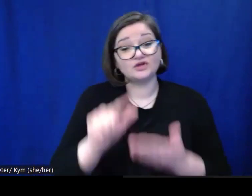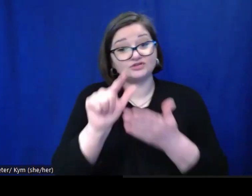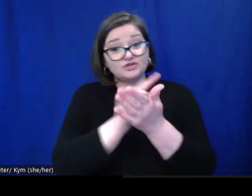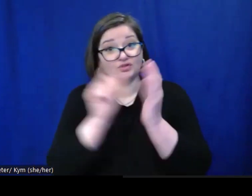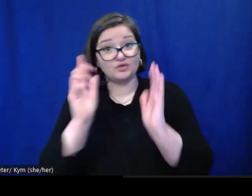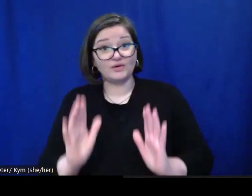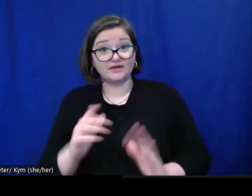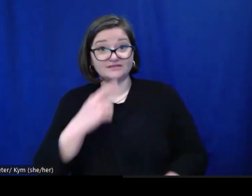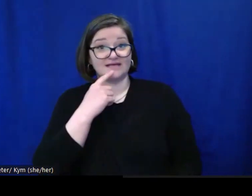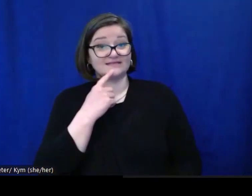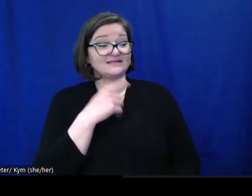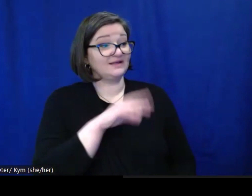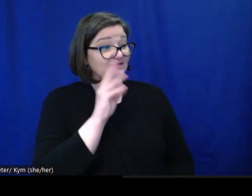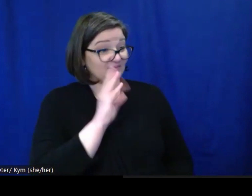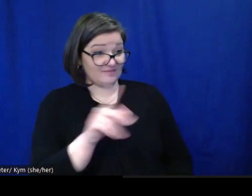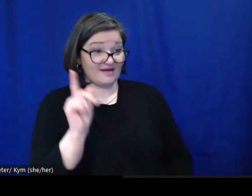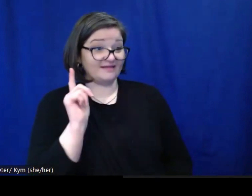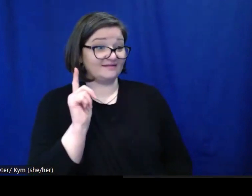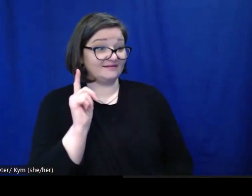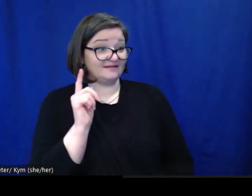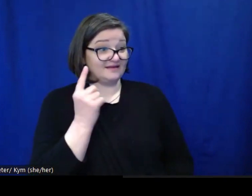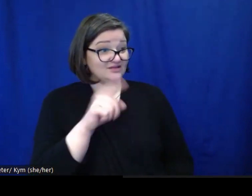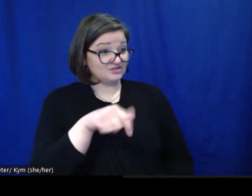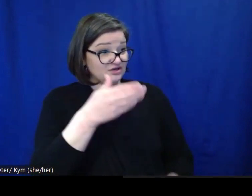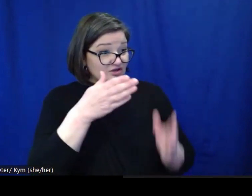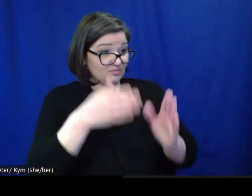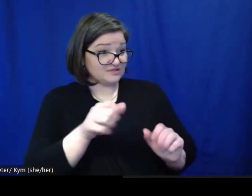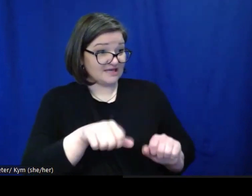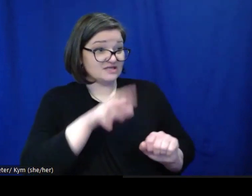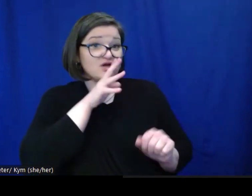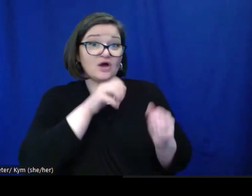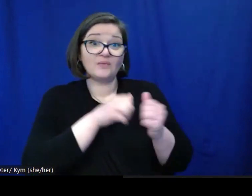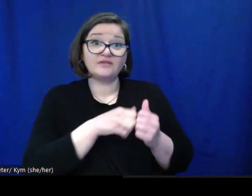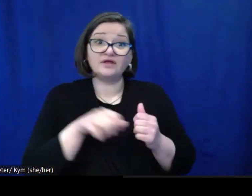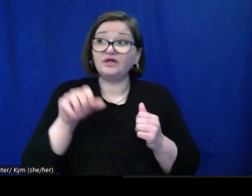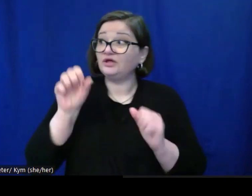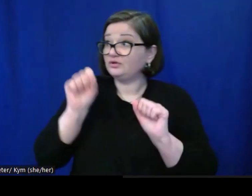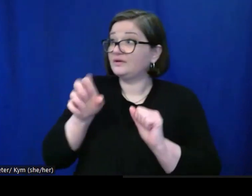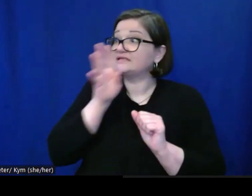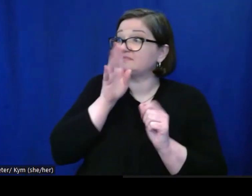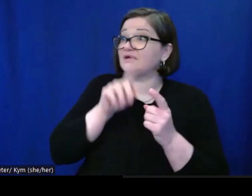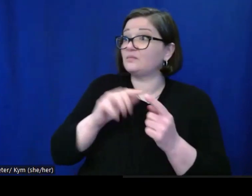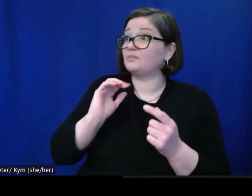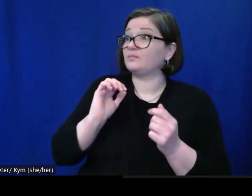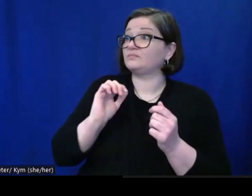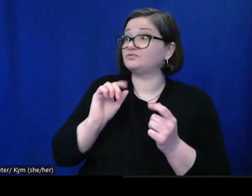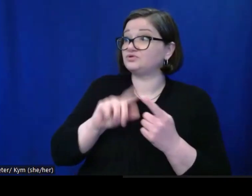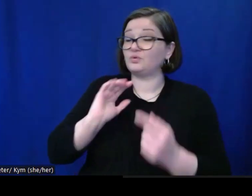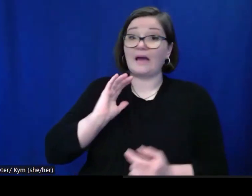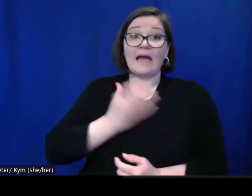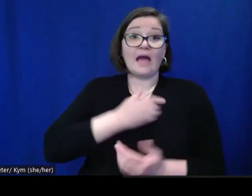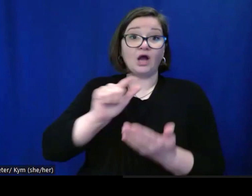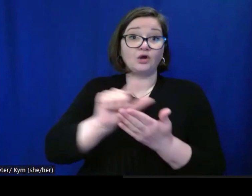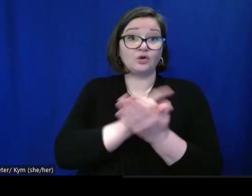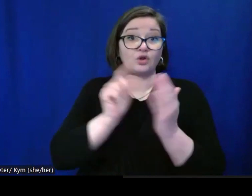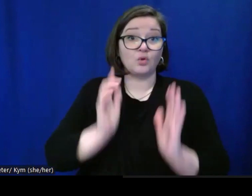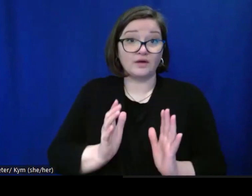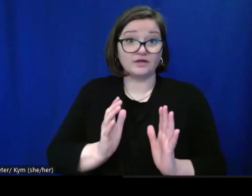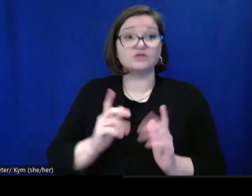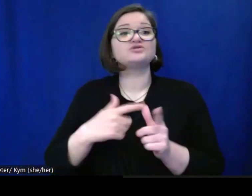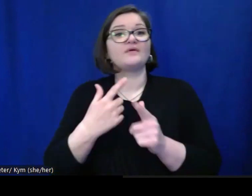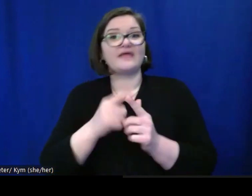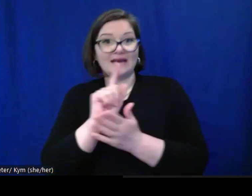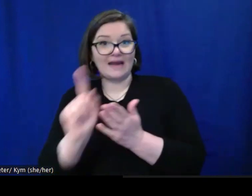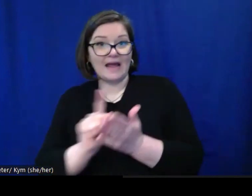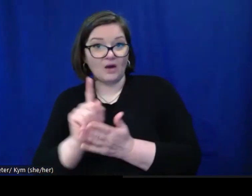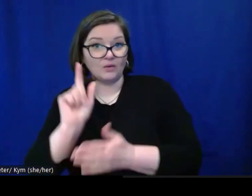well, is there someone else I can speak to? Well, you can speak to our attorneys. Well, within an hour, I got